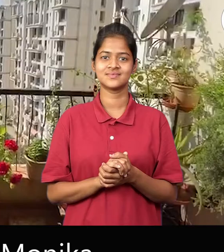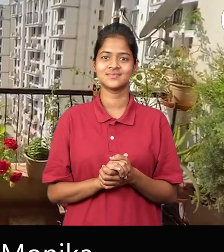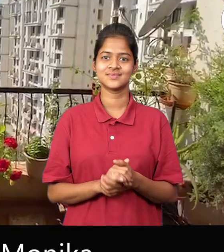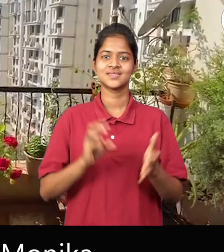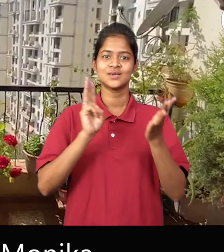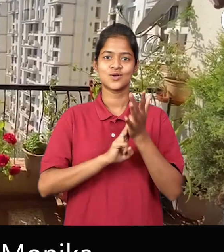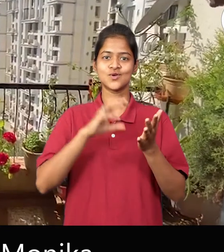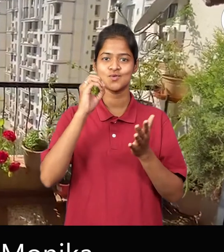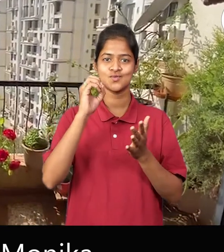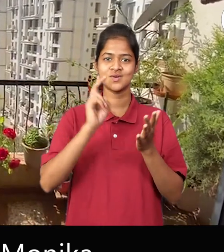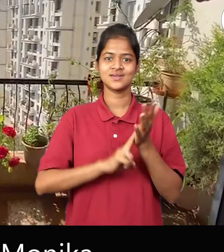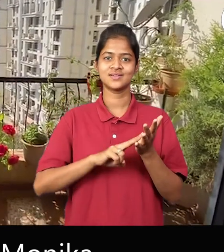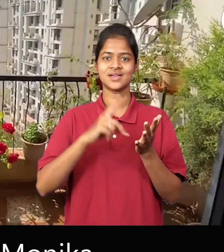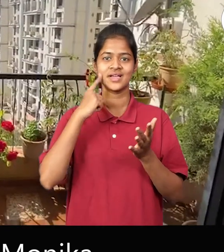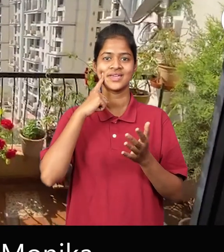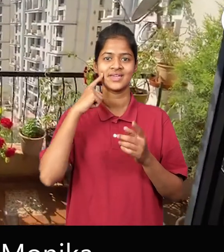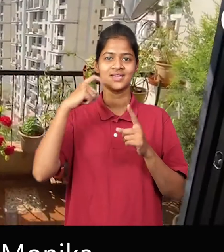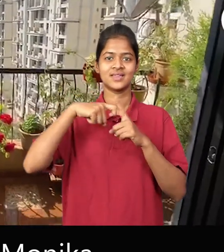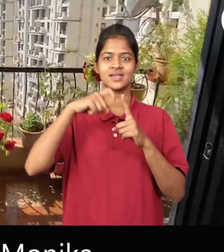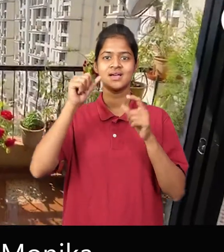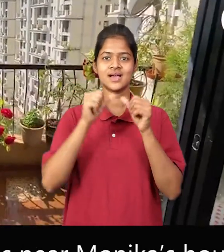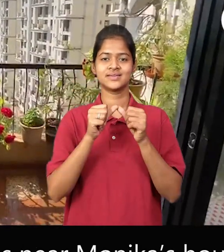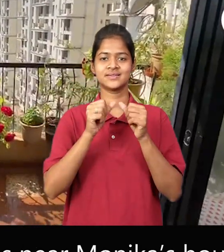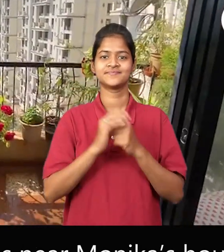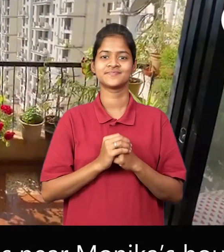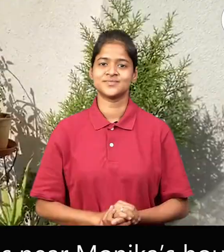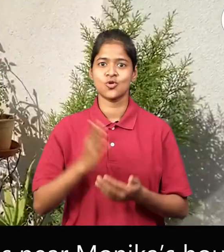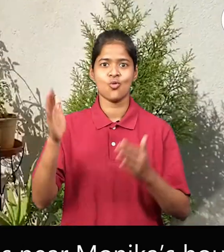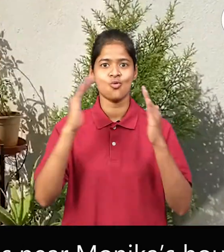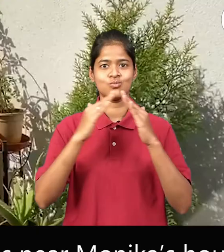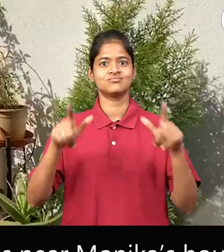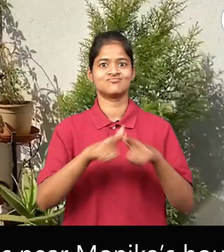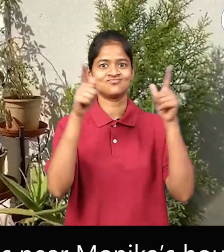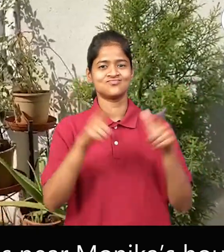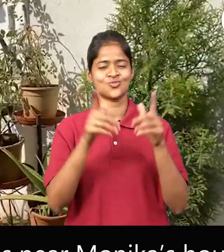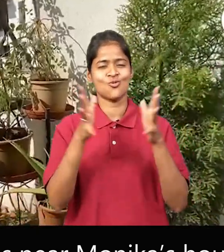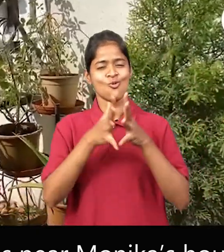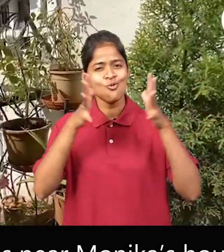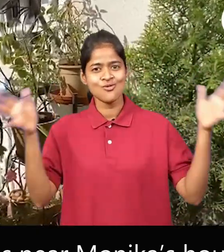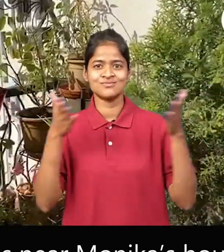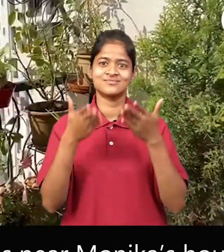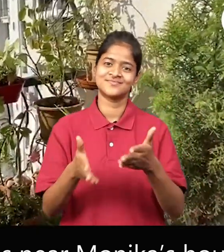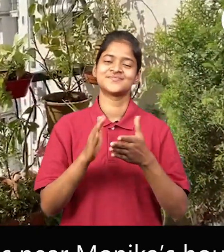this is monica there are lots of trees near monica's house